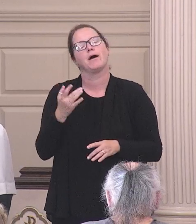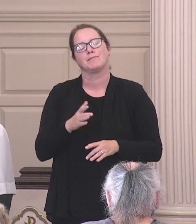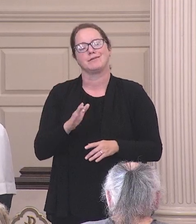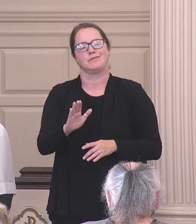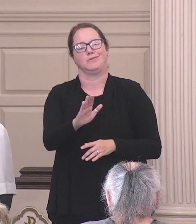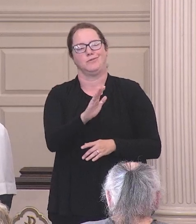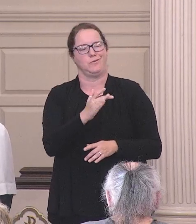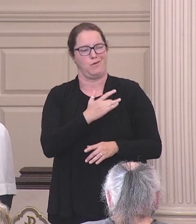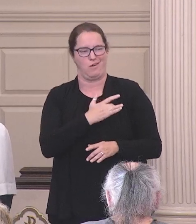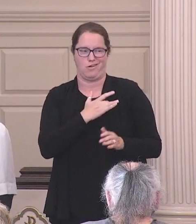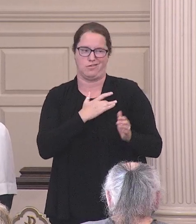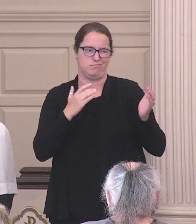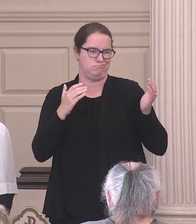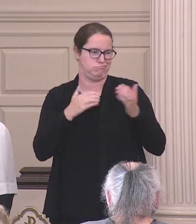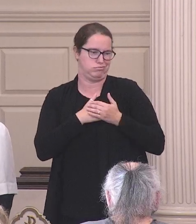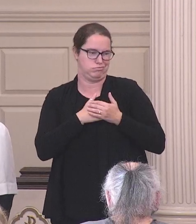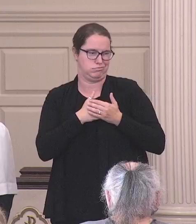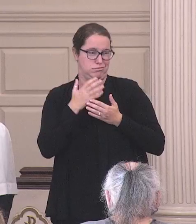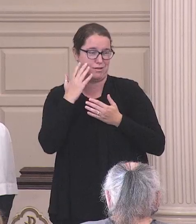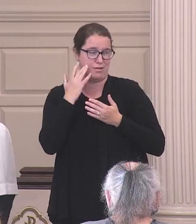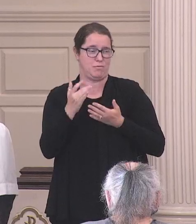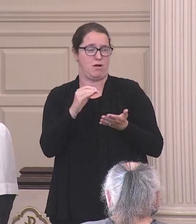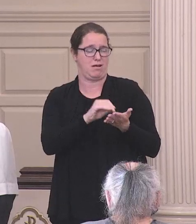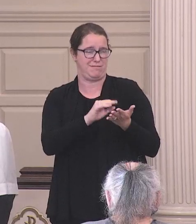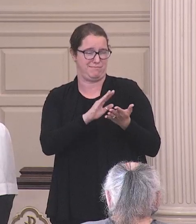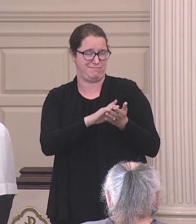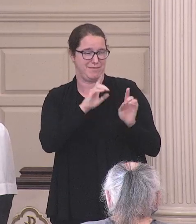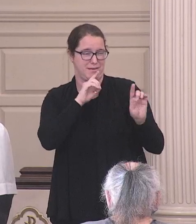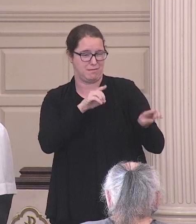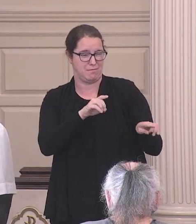hearts, he wrote you this commandment.